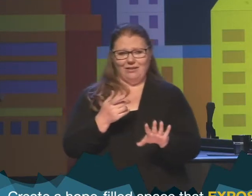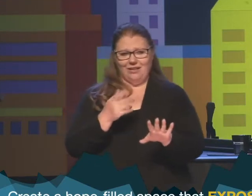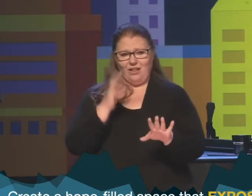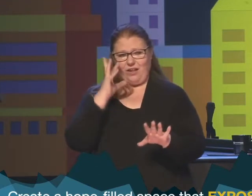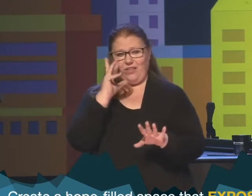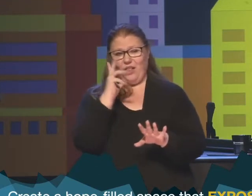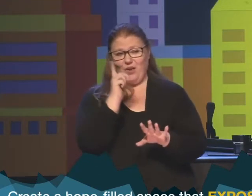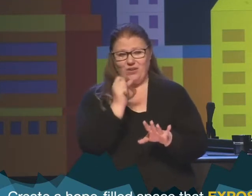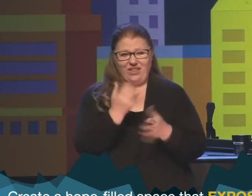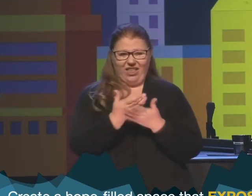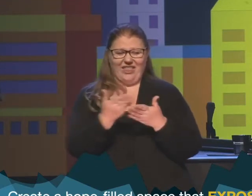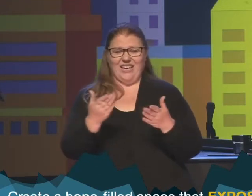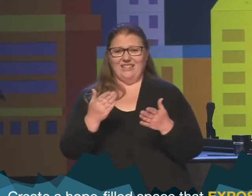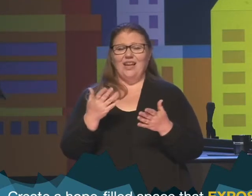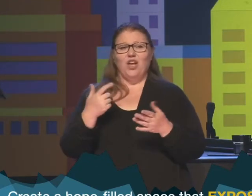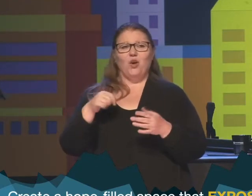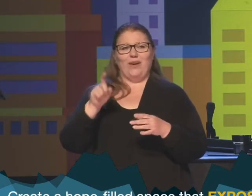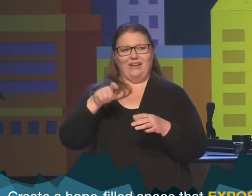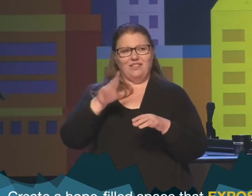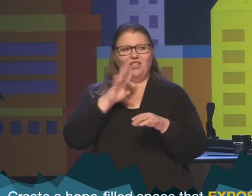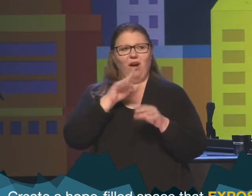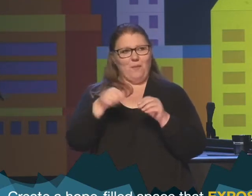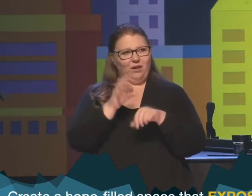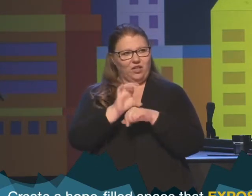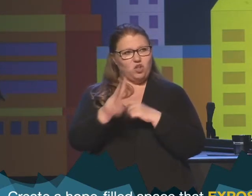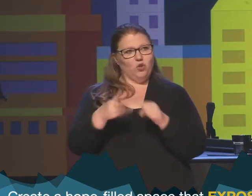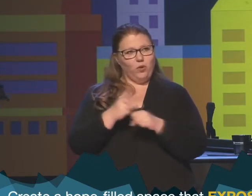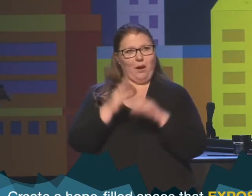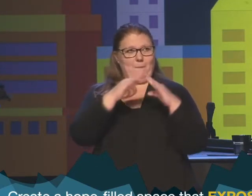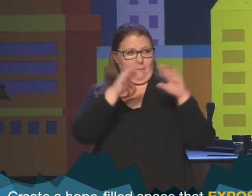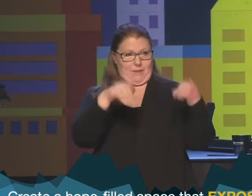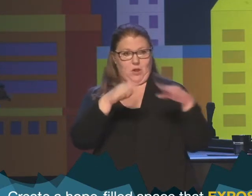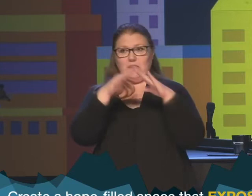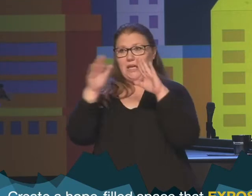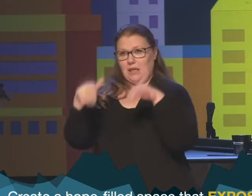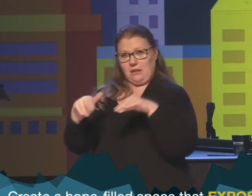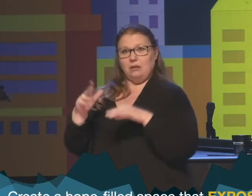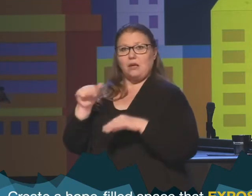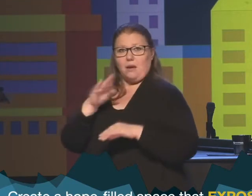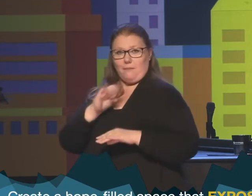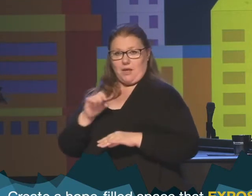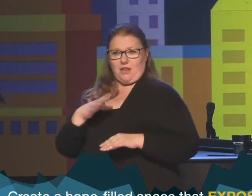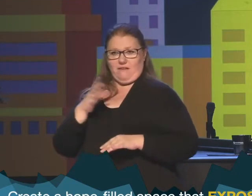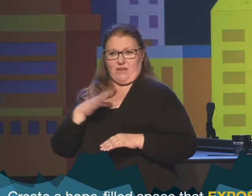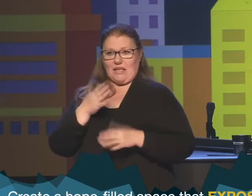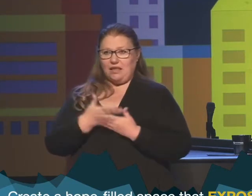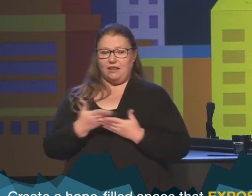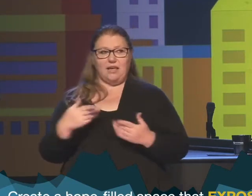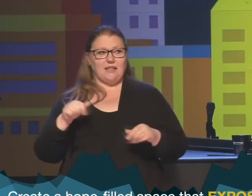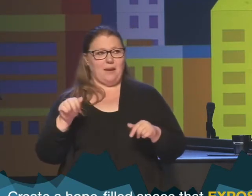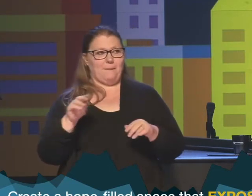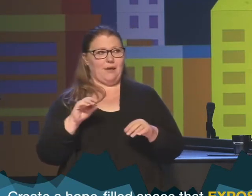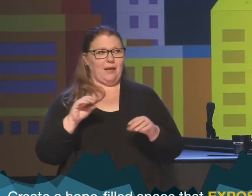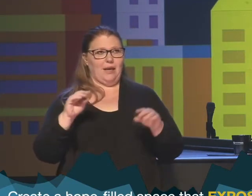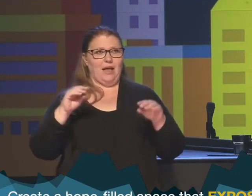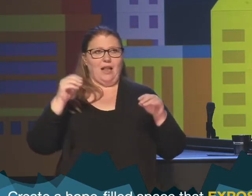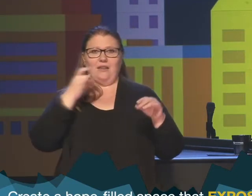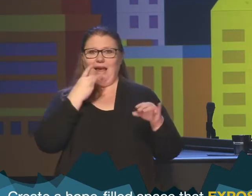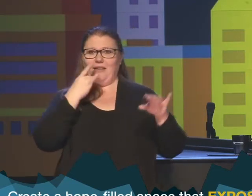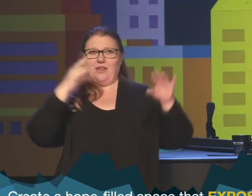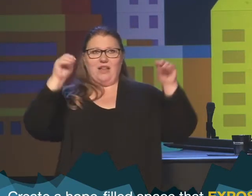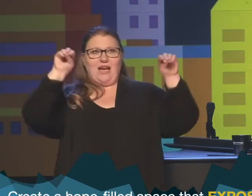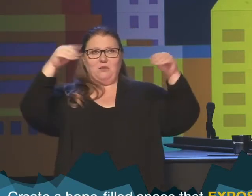that can get us. And we have to talk about it in church world. It can be buildings. It can be, you know, fancy things. It can be moving lights. It could be in